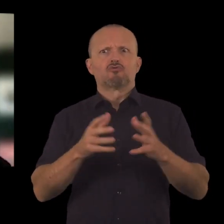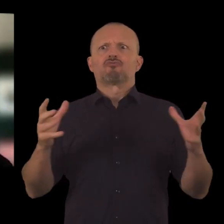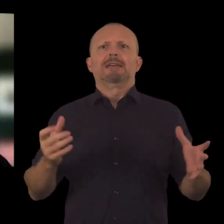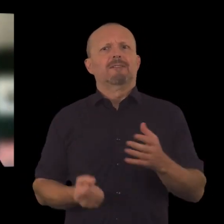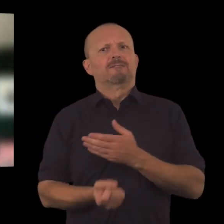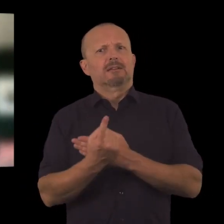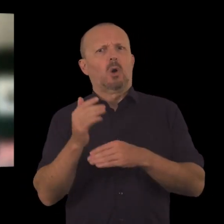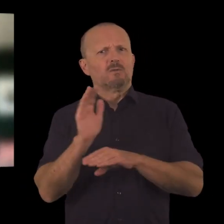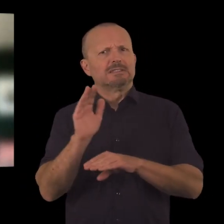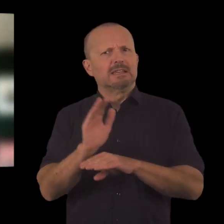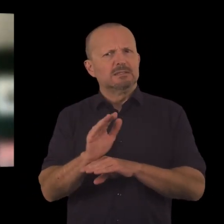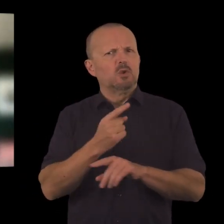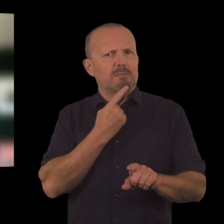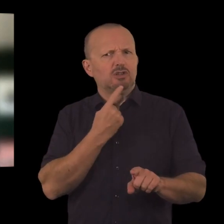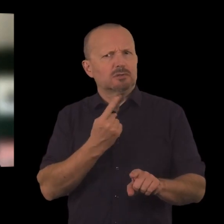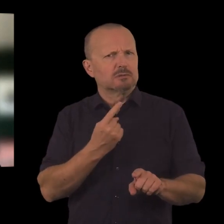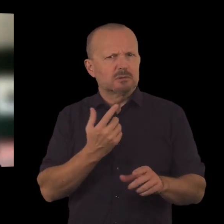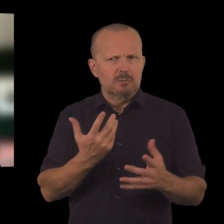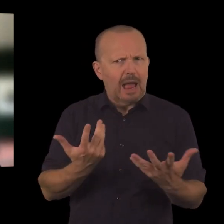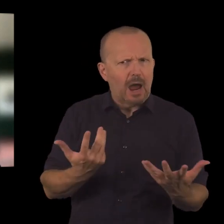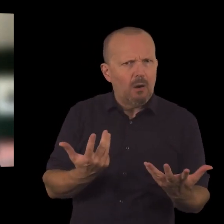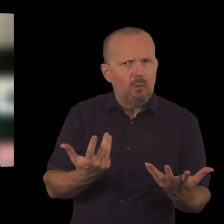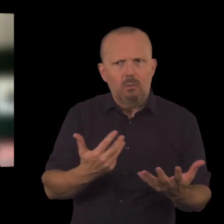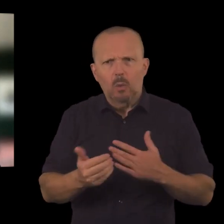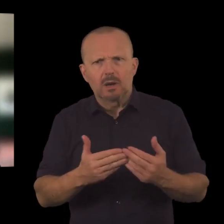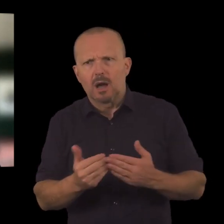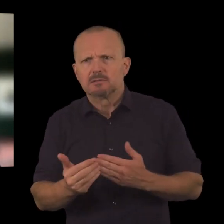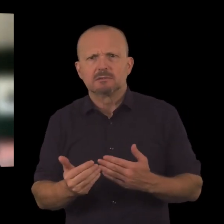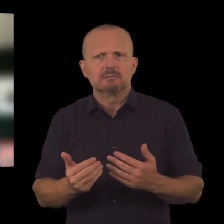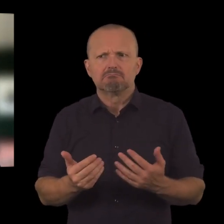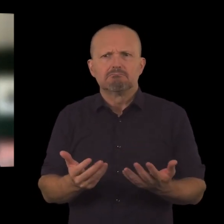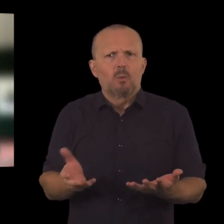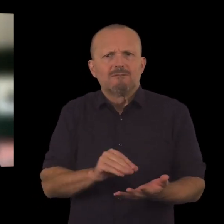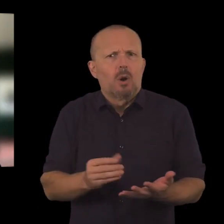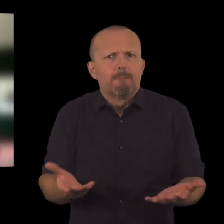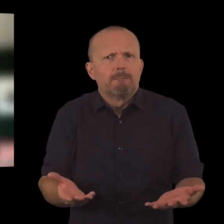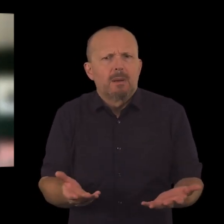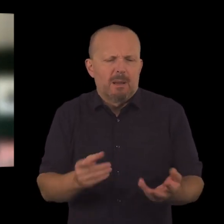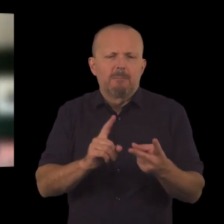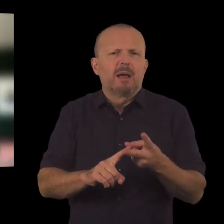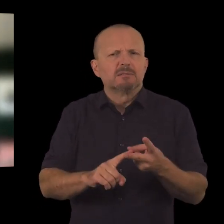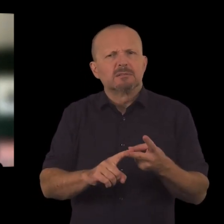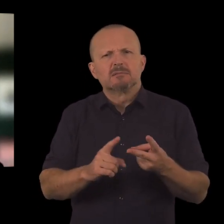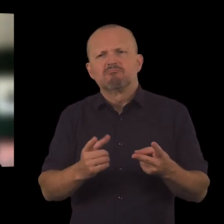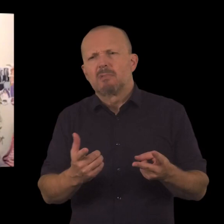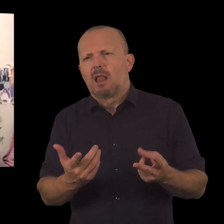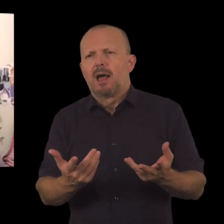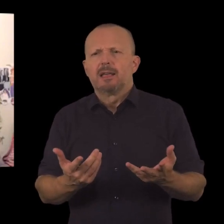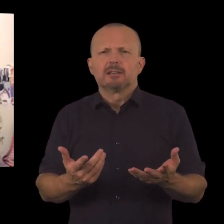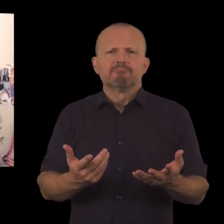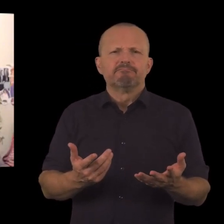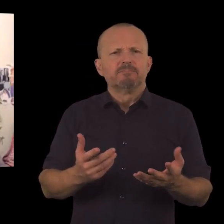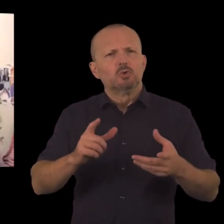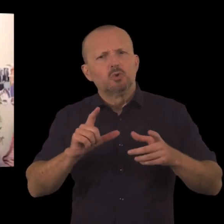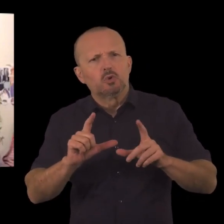What questions can I answer for you? What can I clarify, or what are you interested in knowing more about? Yesterday